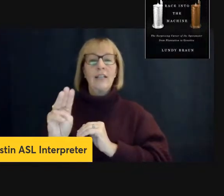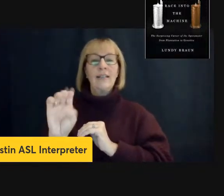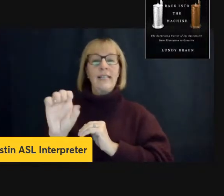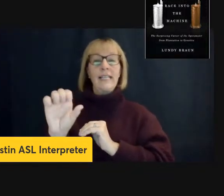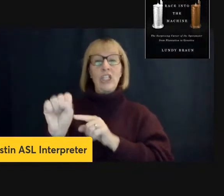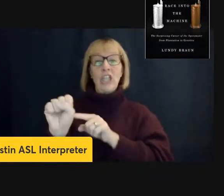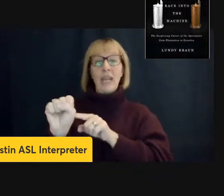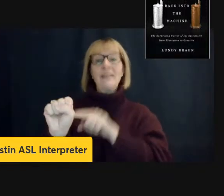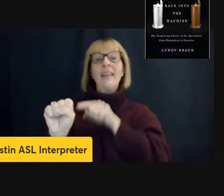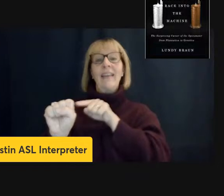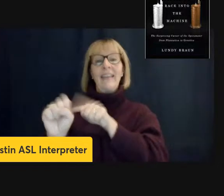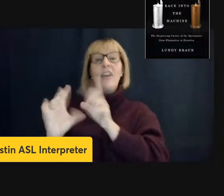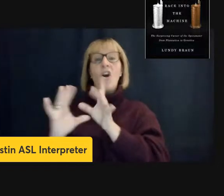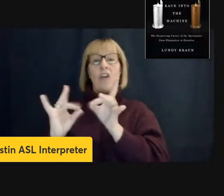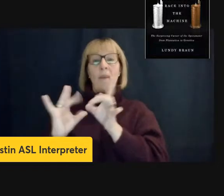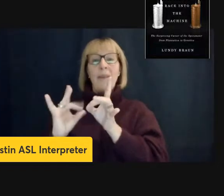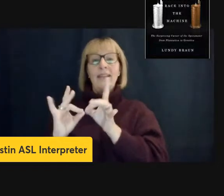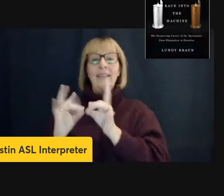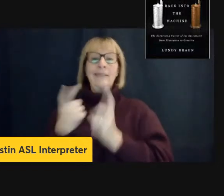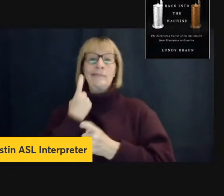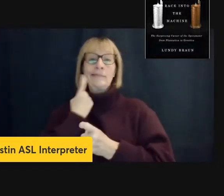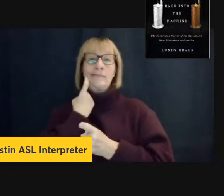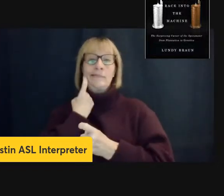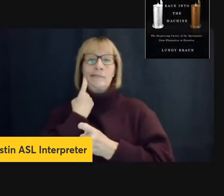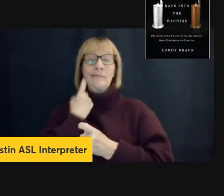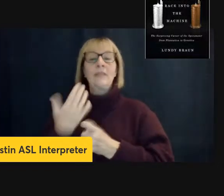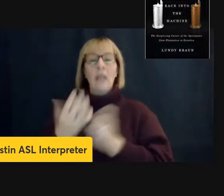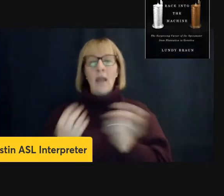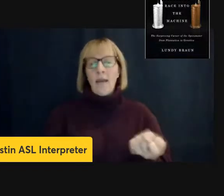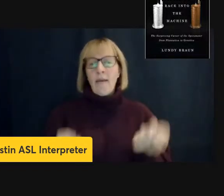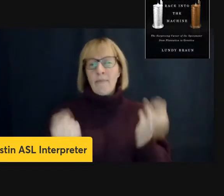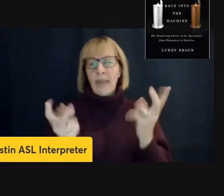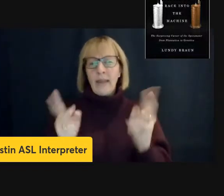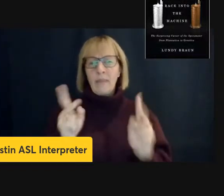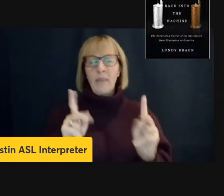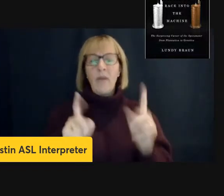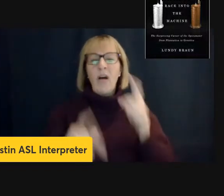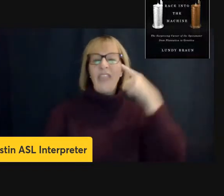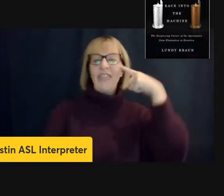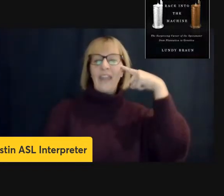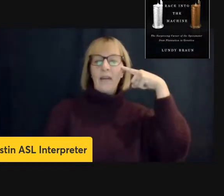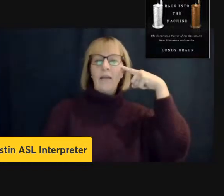that that many people think that